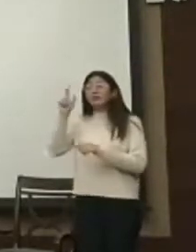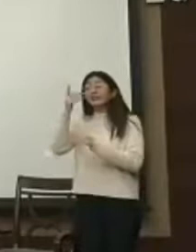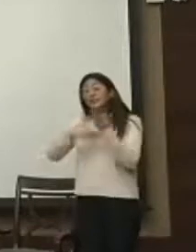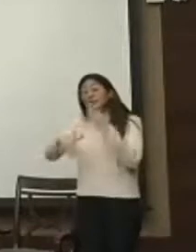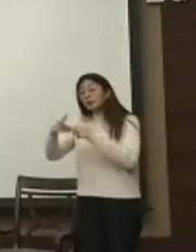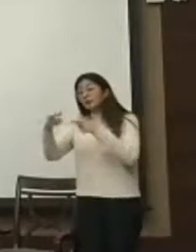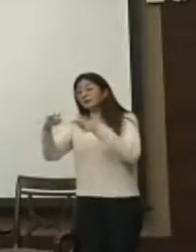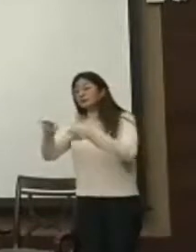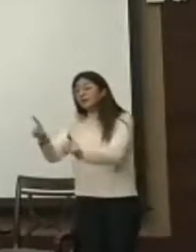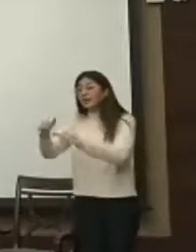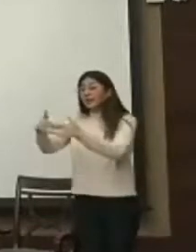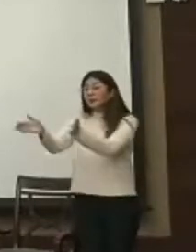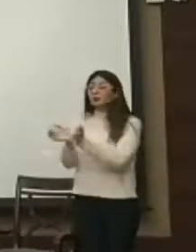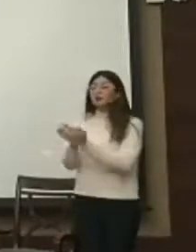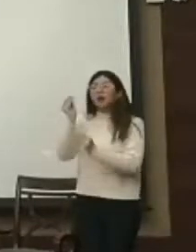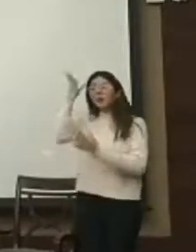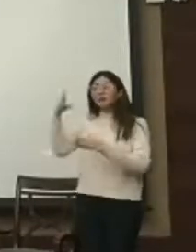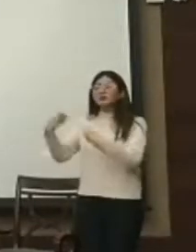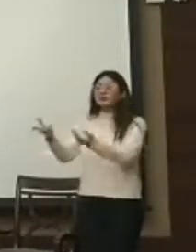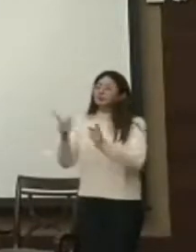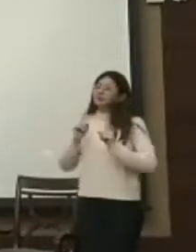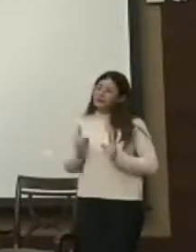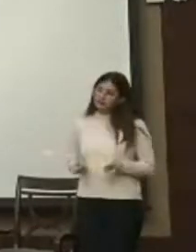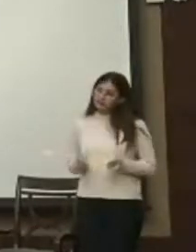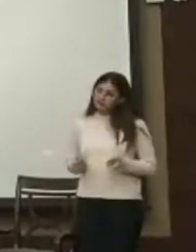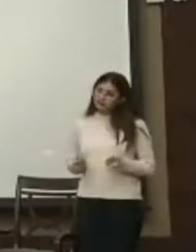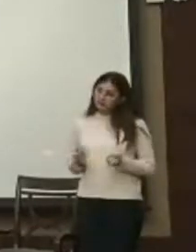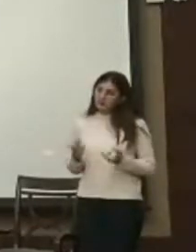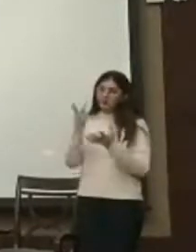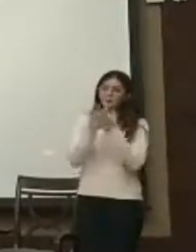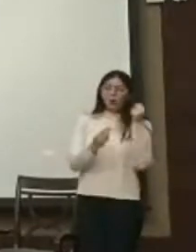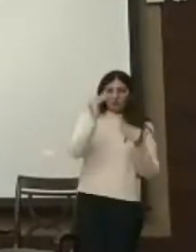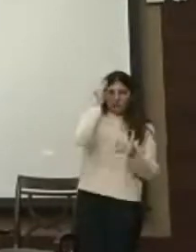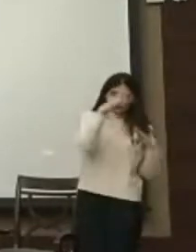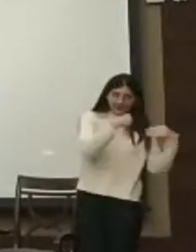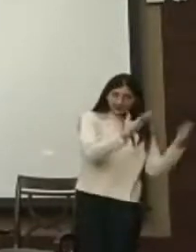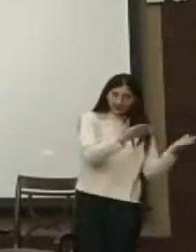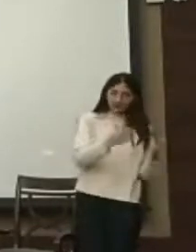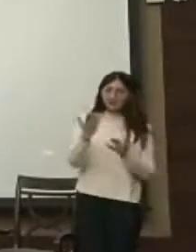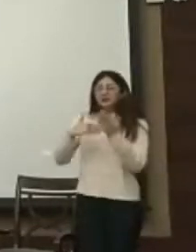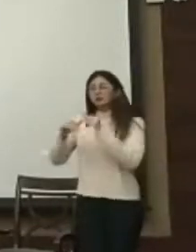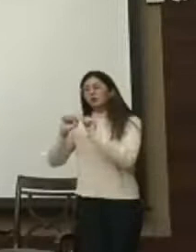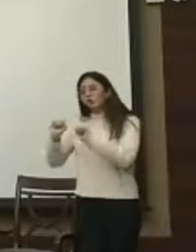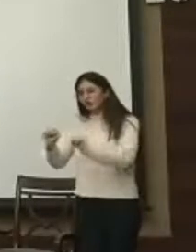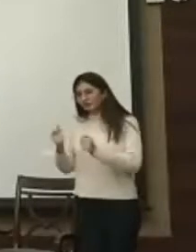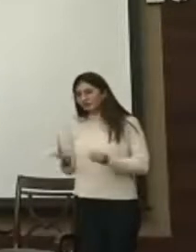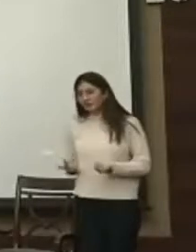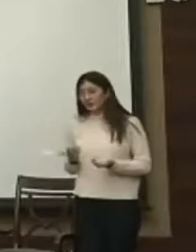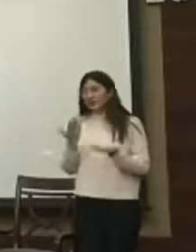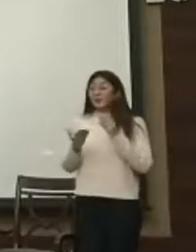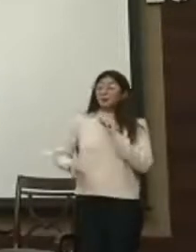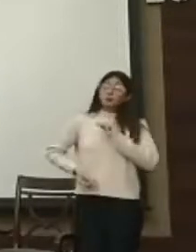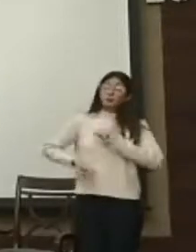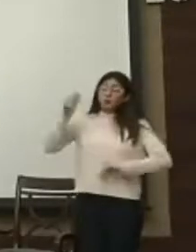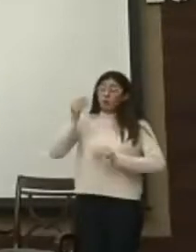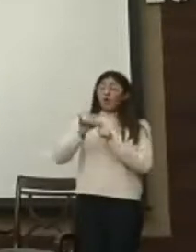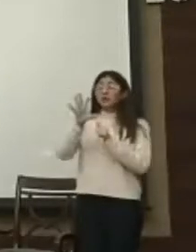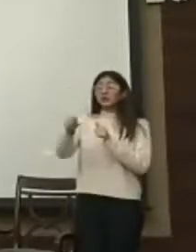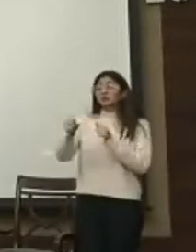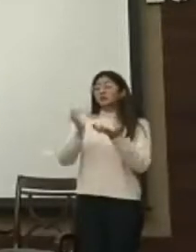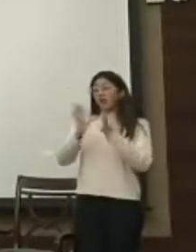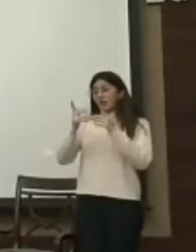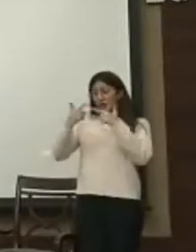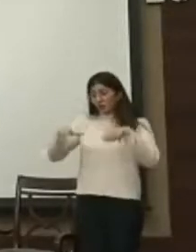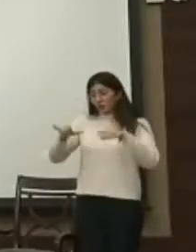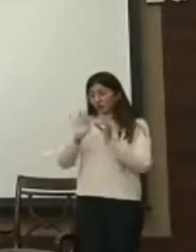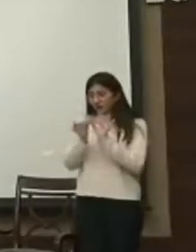The alternate means by which this can be done, such as greater access to Braille and sign language interpreters, can lead